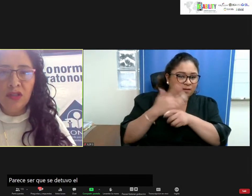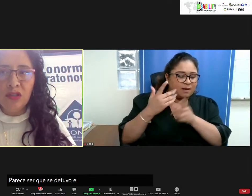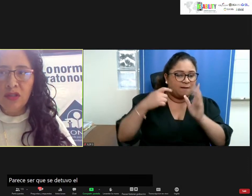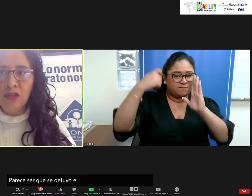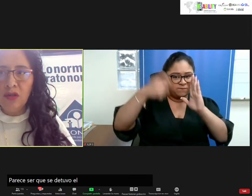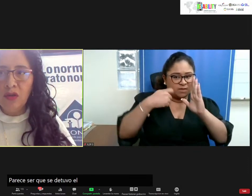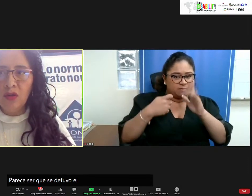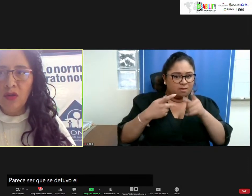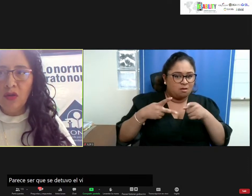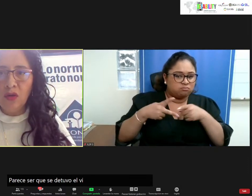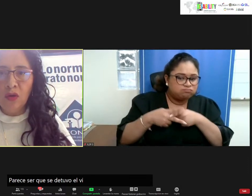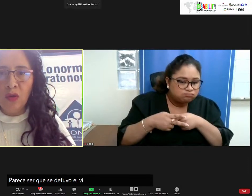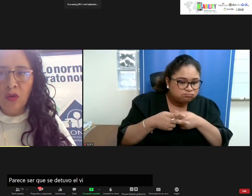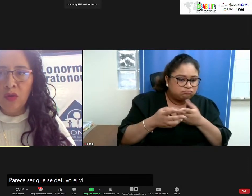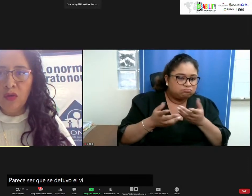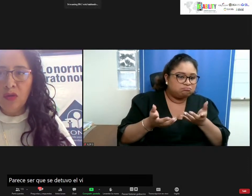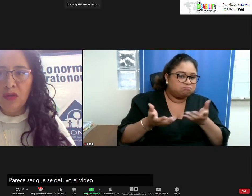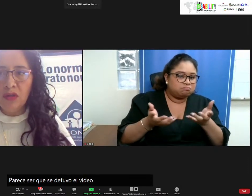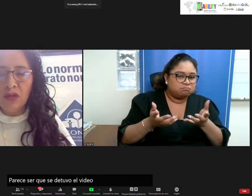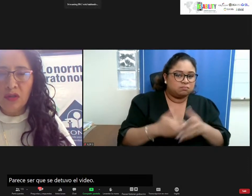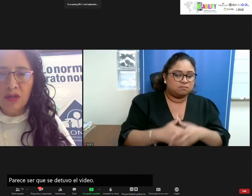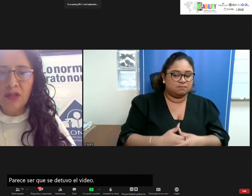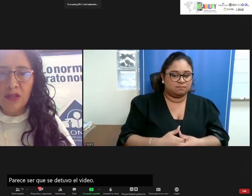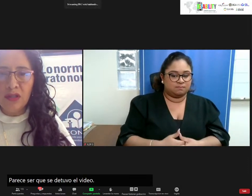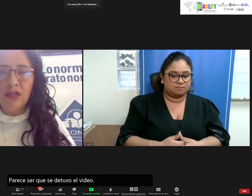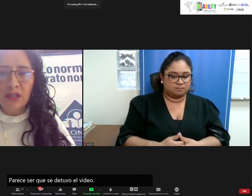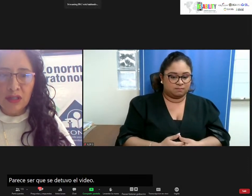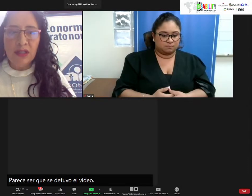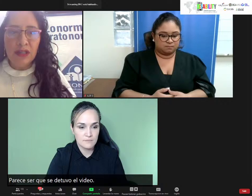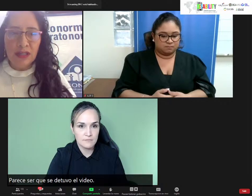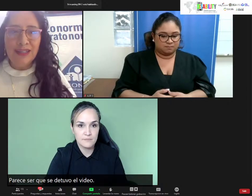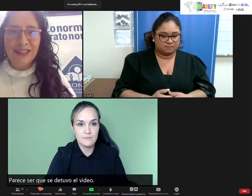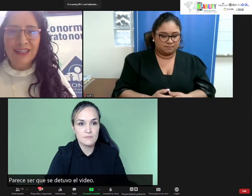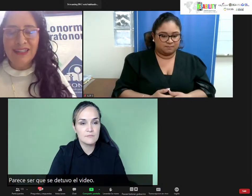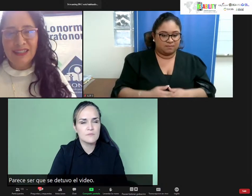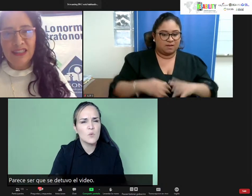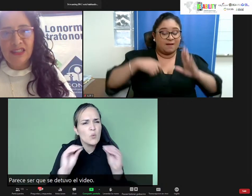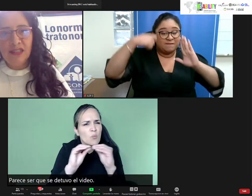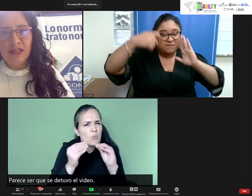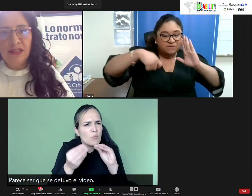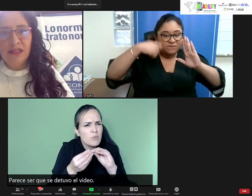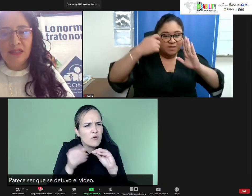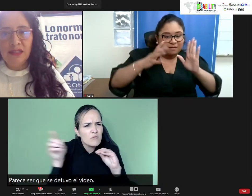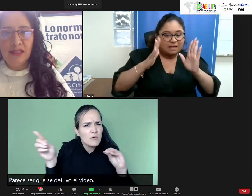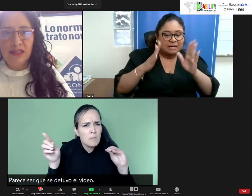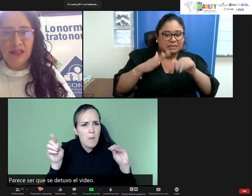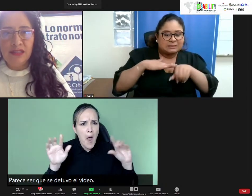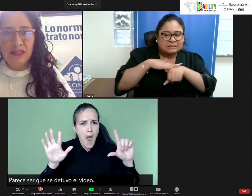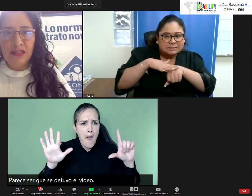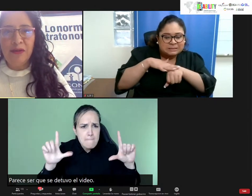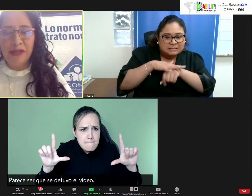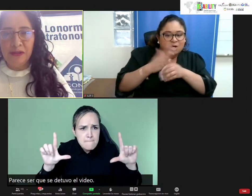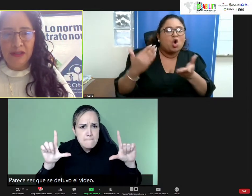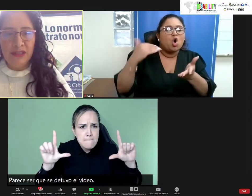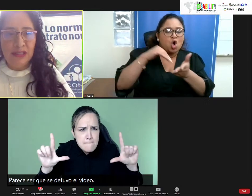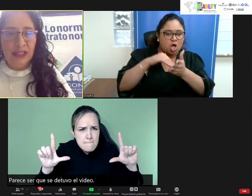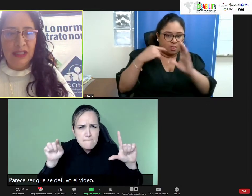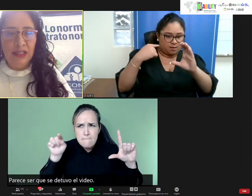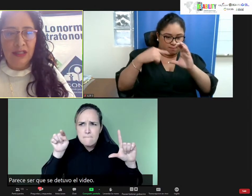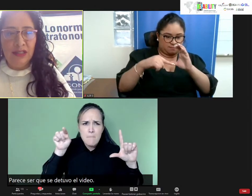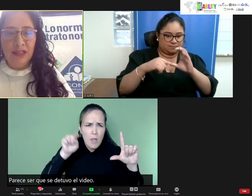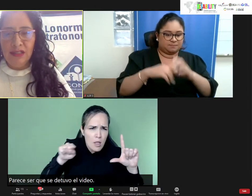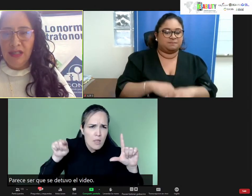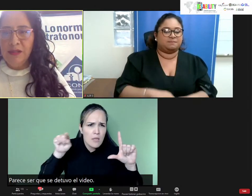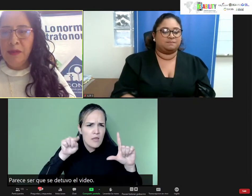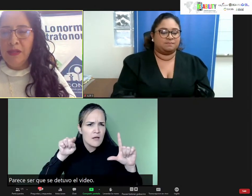know if the video was cut off yeah we have a technical problem right now we're going to reshare the